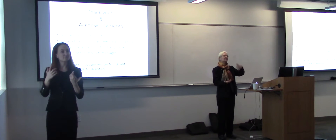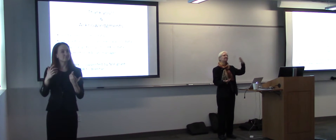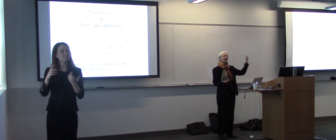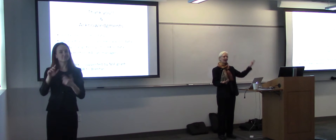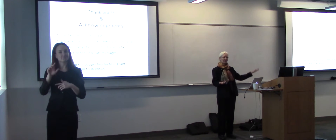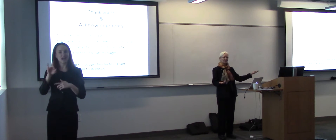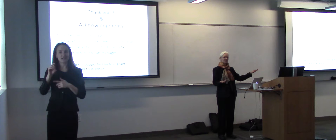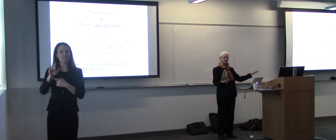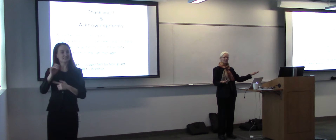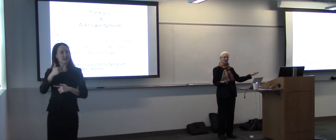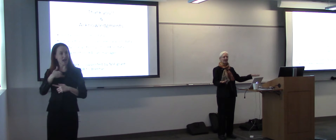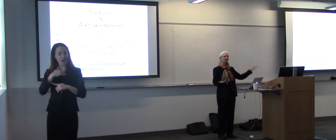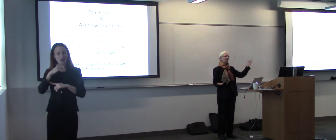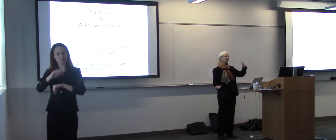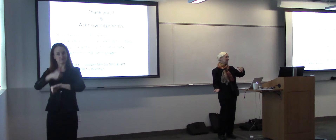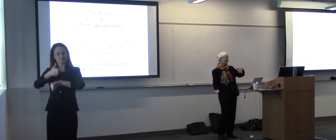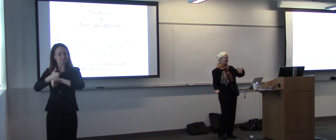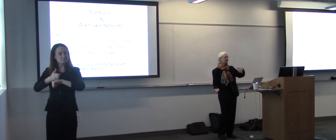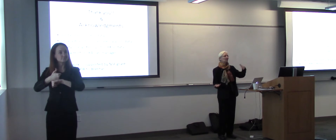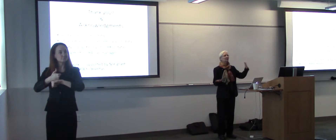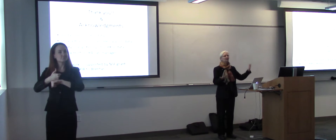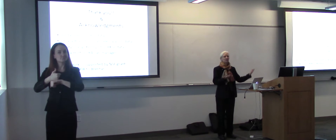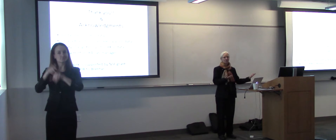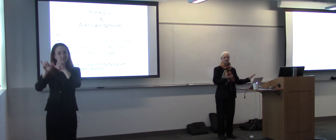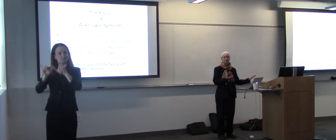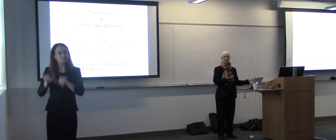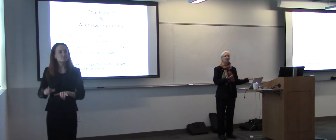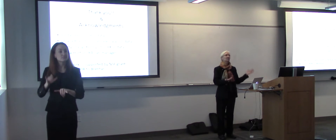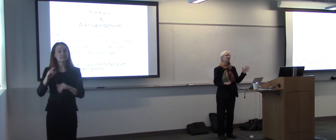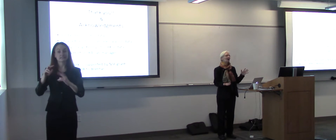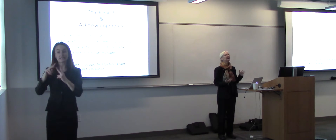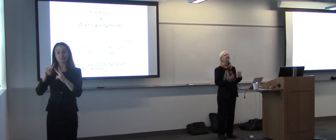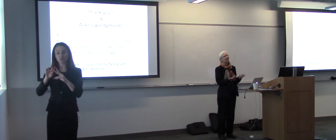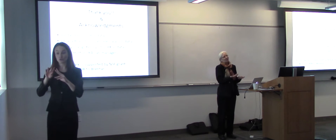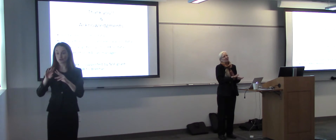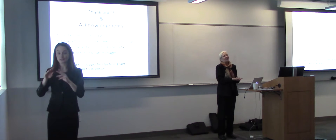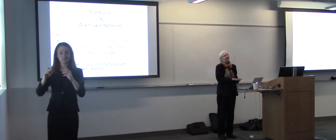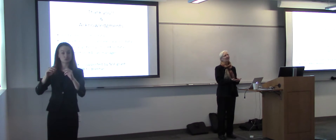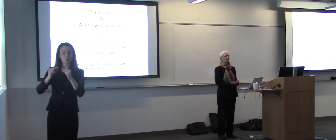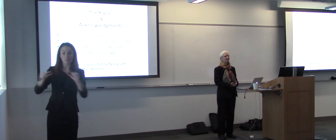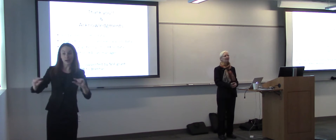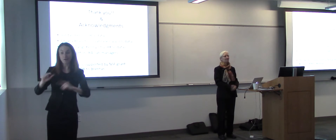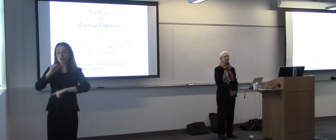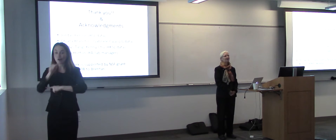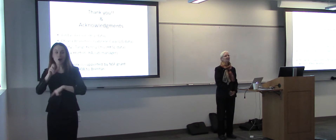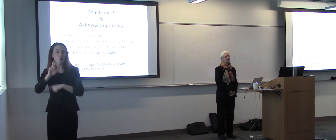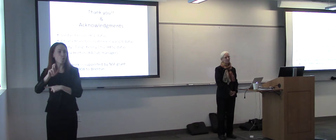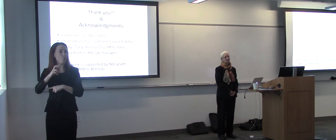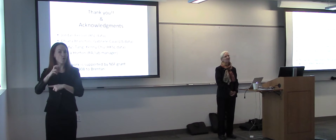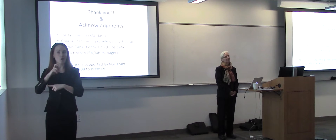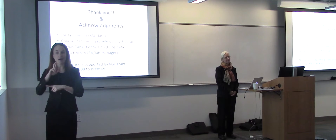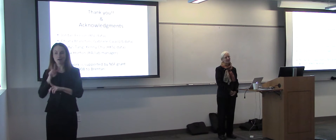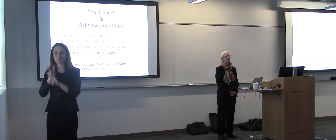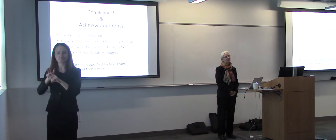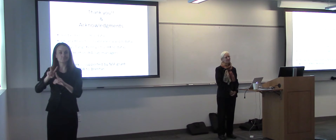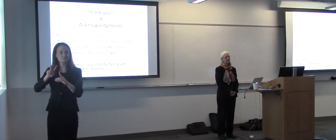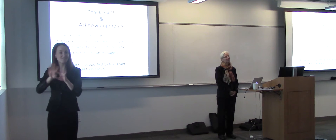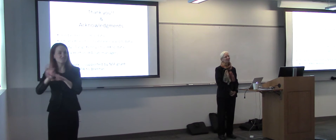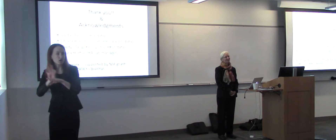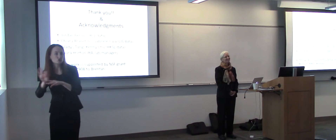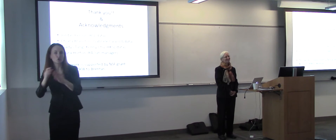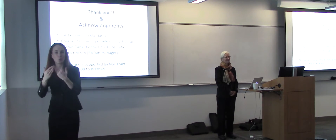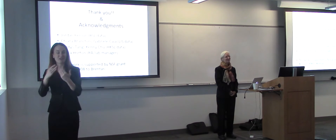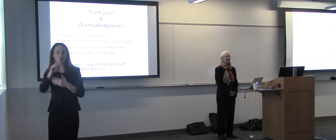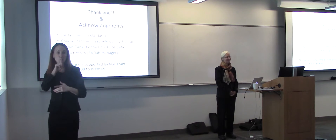place, and it's either grammatical or not, or it's used for this function or not, and so it's really about the distribution and not about